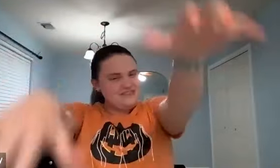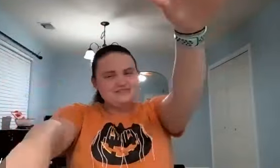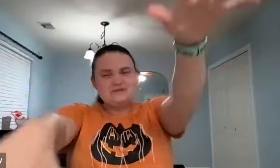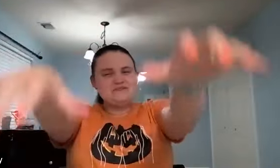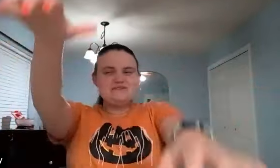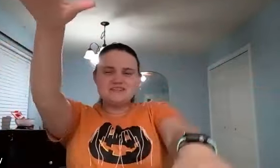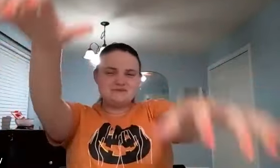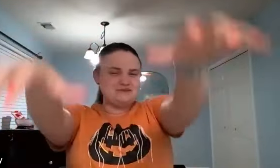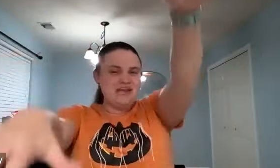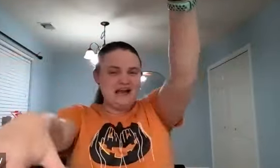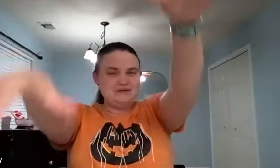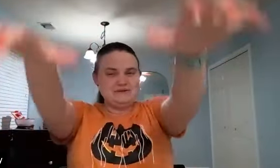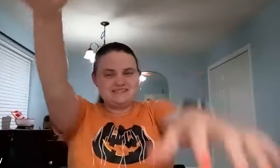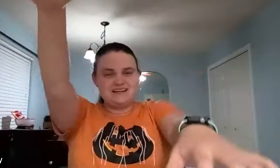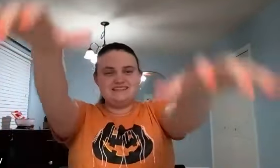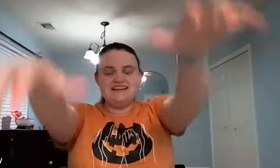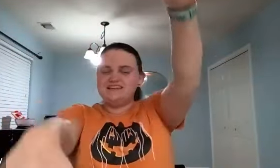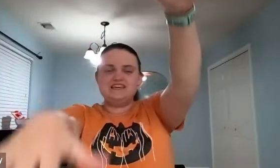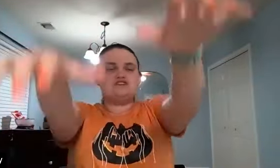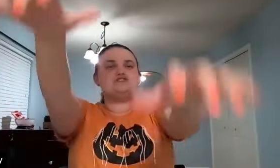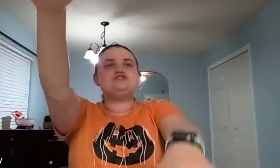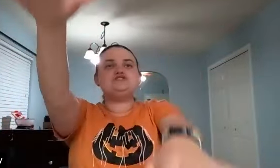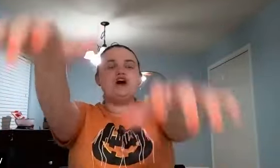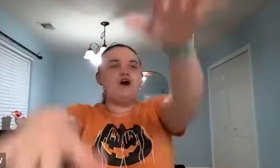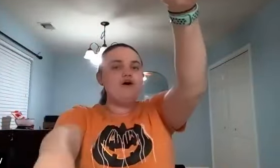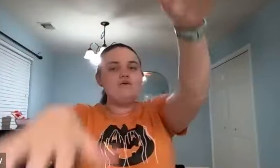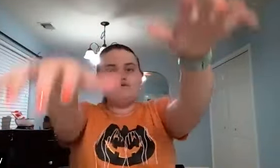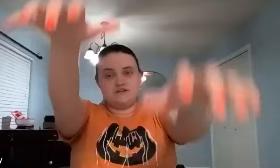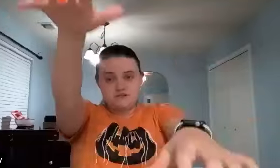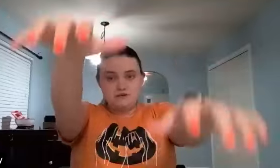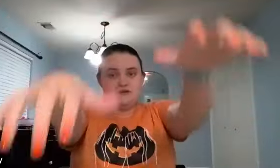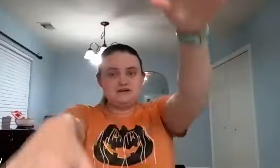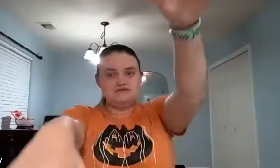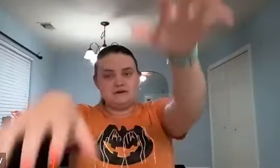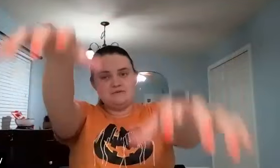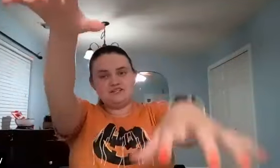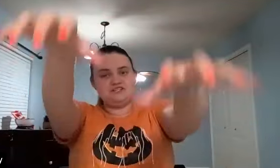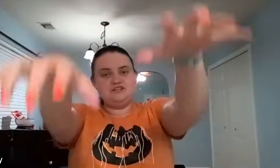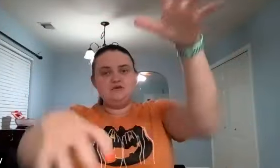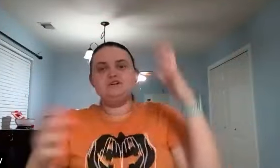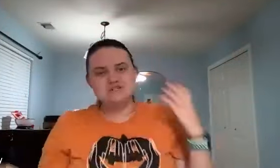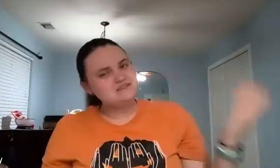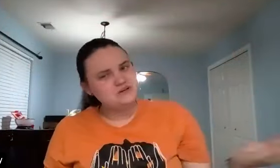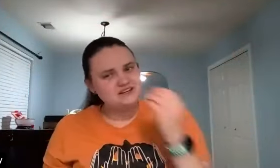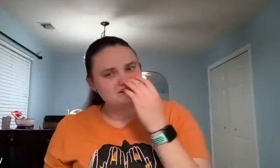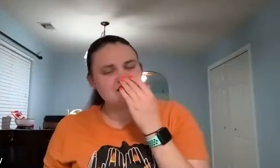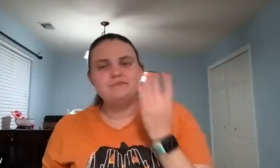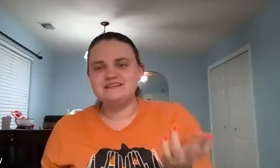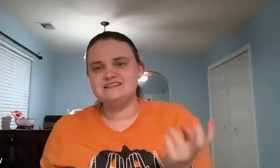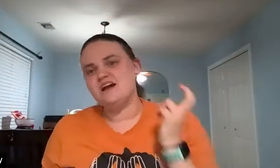That's one of my favorite things about doing Halloween signs is they are so visual. They are very much what it's like, well, makes sense.